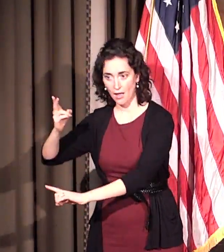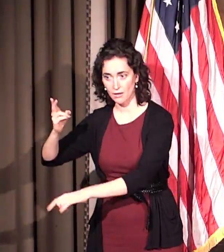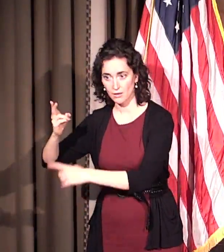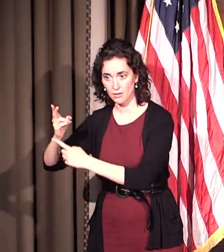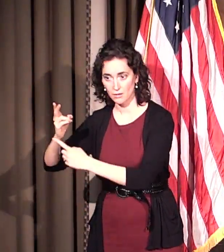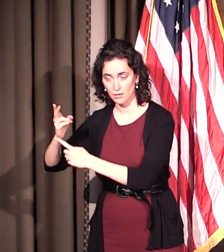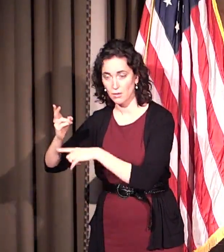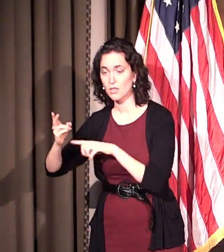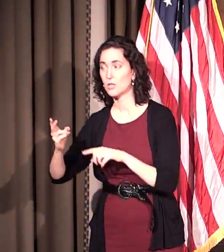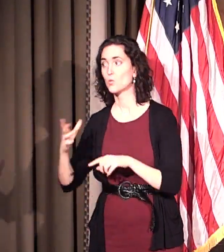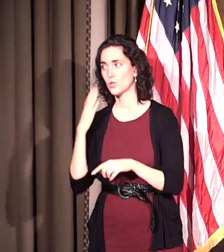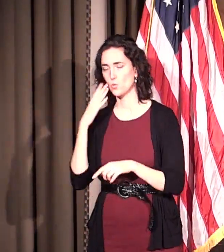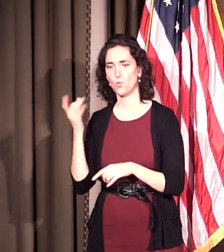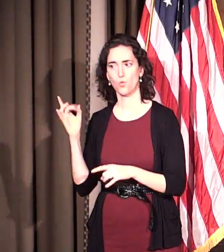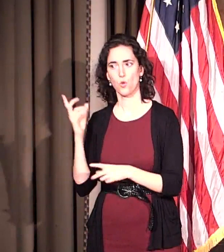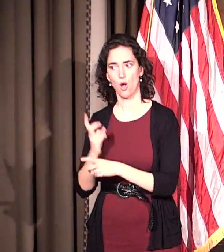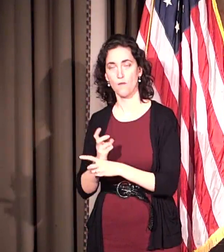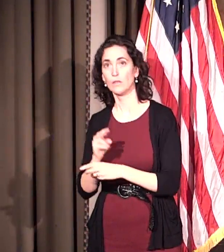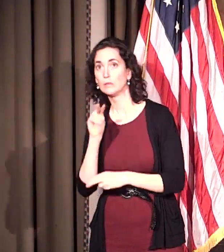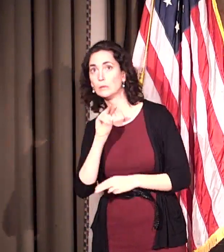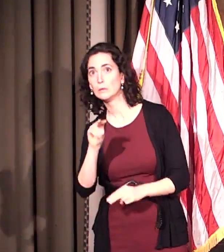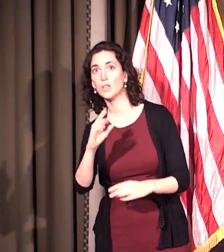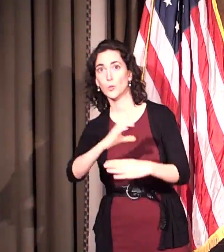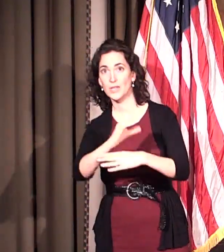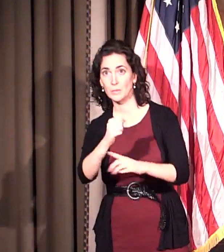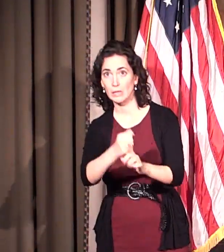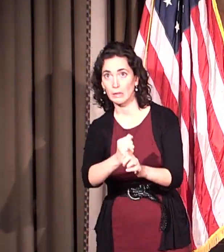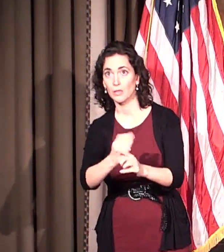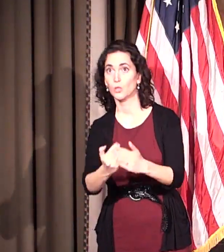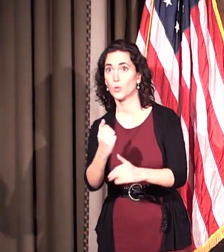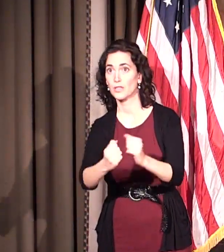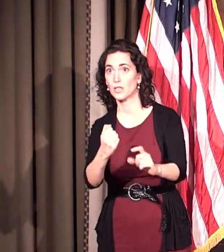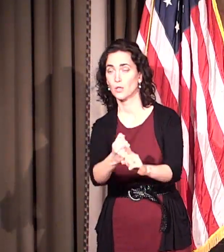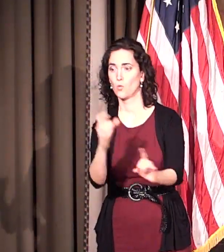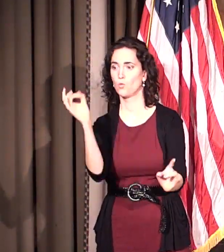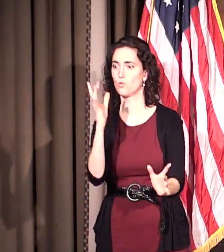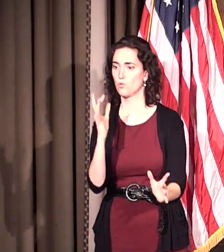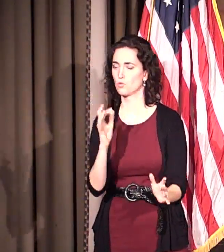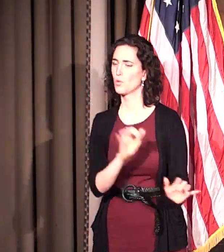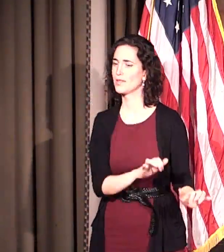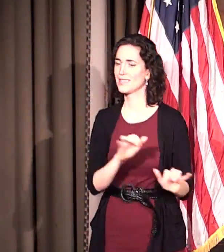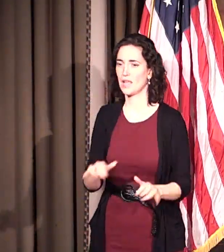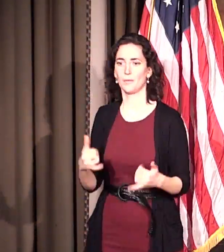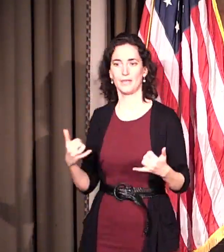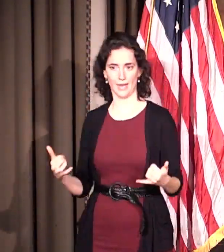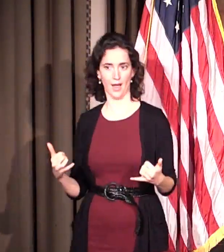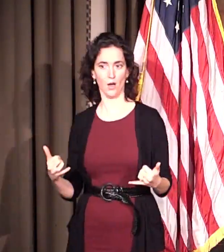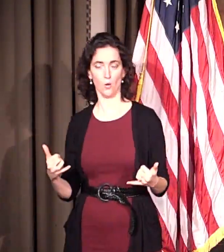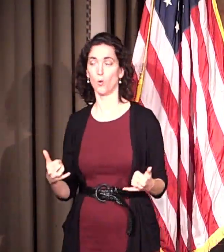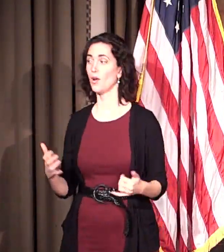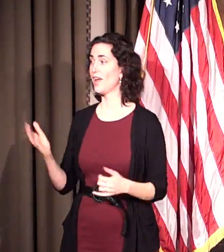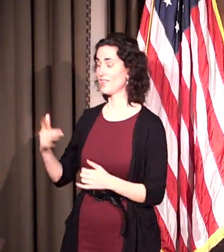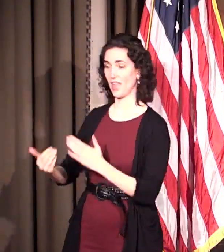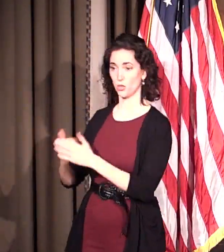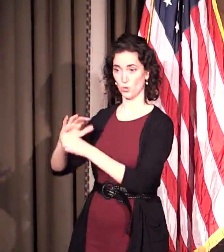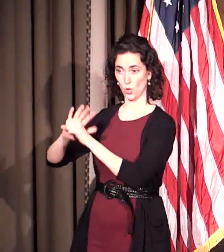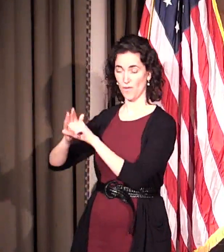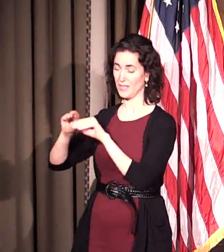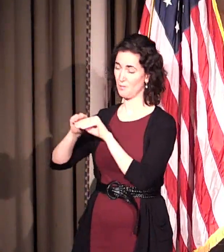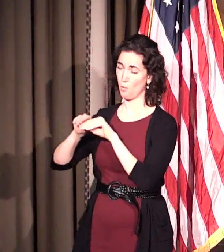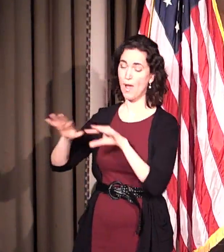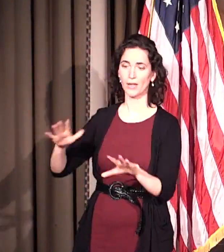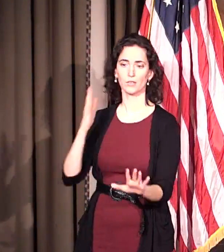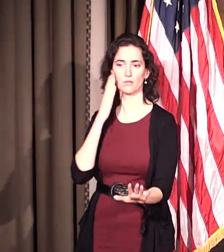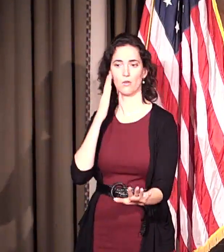had the holidays, and we knew what was going to happen. That's exactly the point that we find ourselves in now. This variant is out there. We know it's spreading. It's